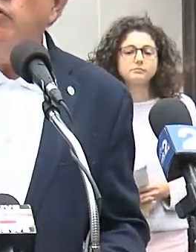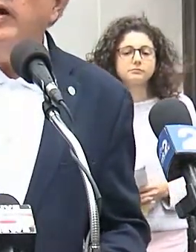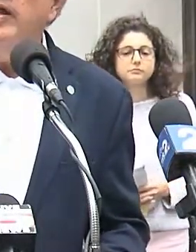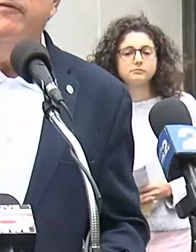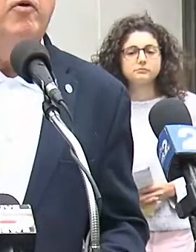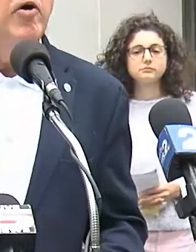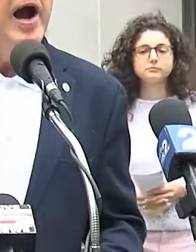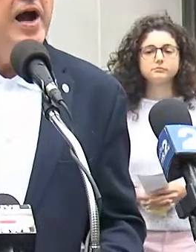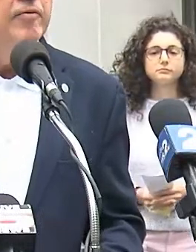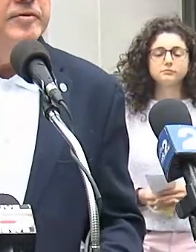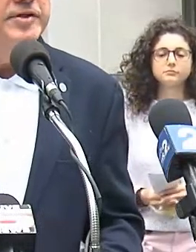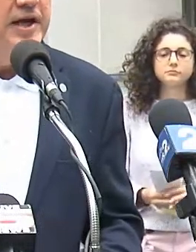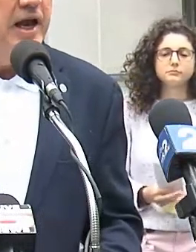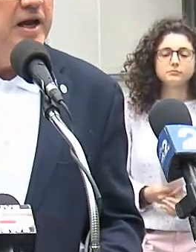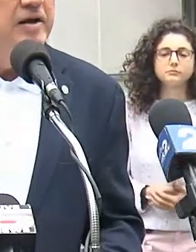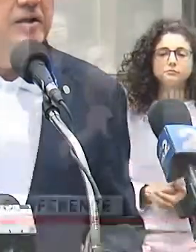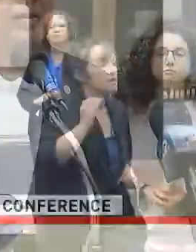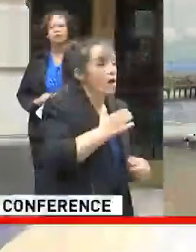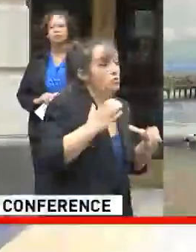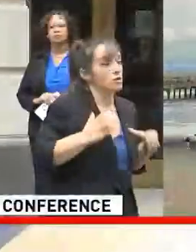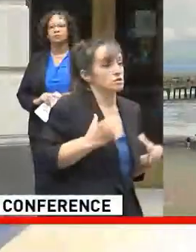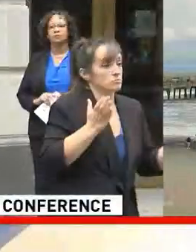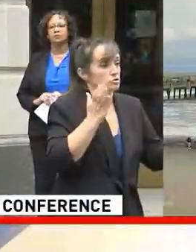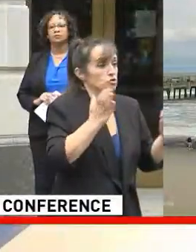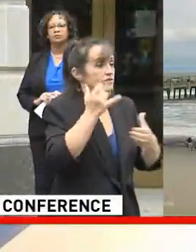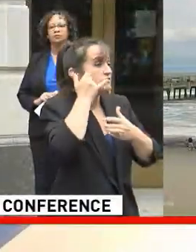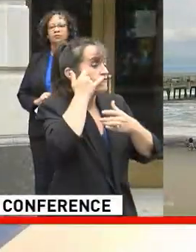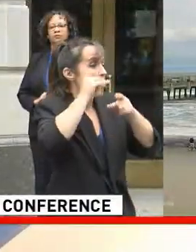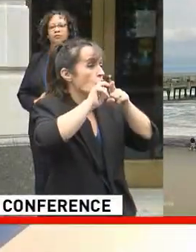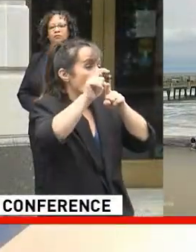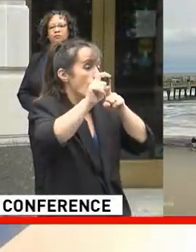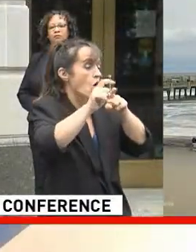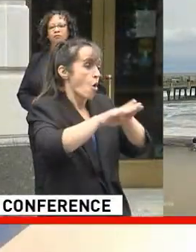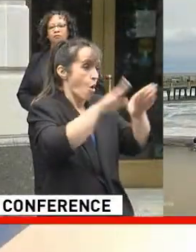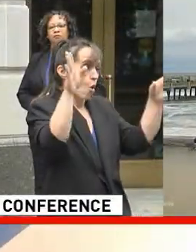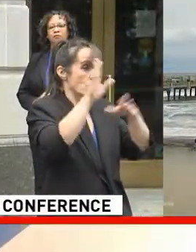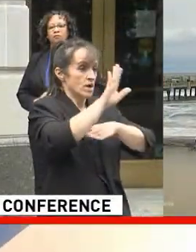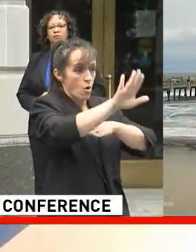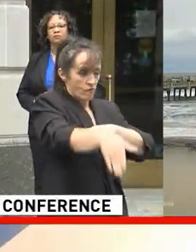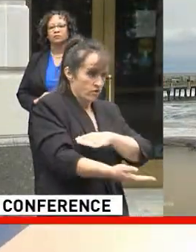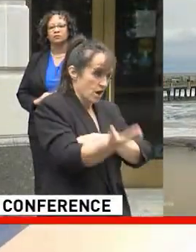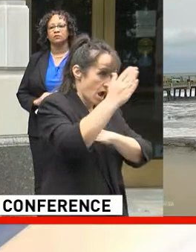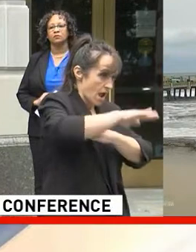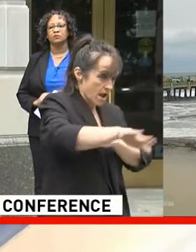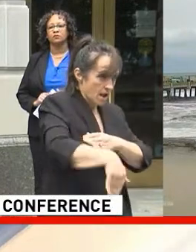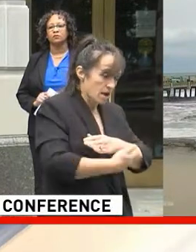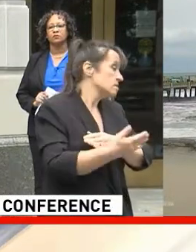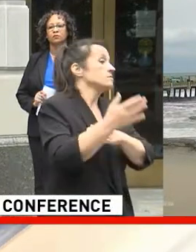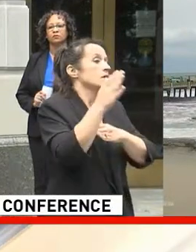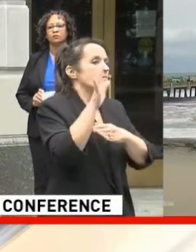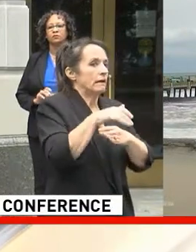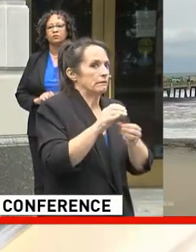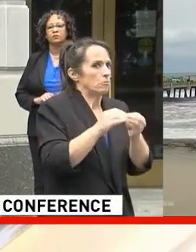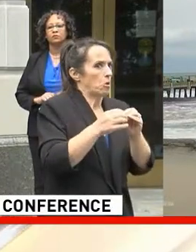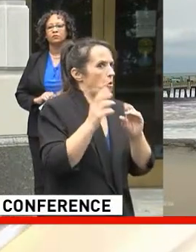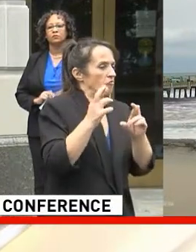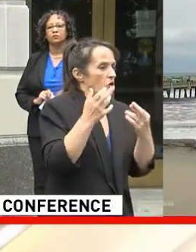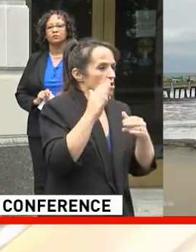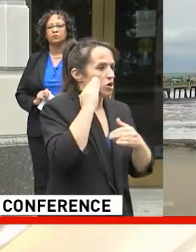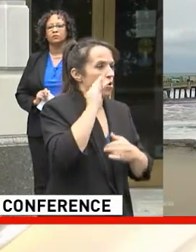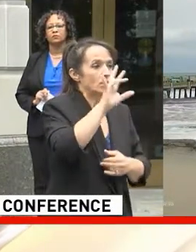open 24 hours a day for the next little while. That number, I hope everybody knows,